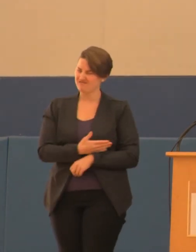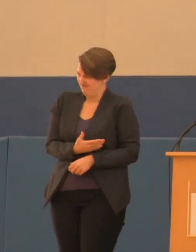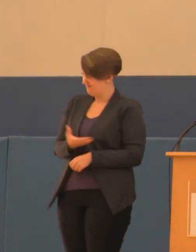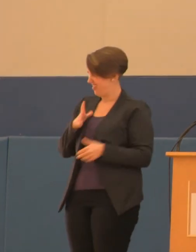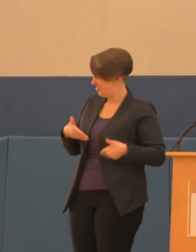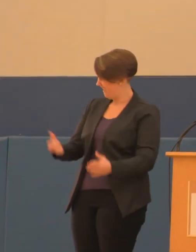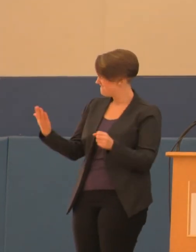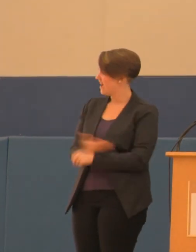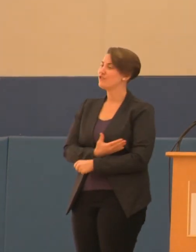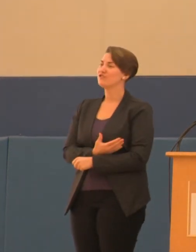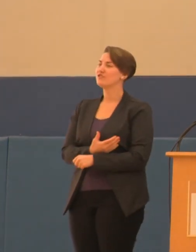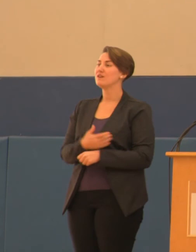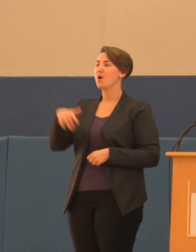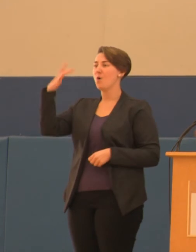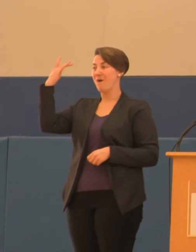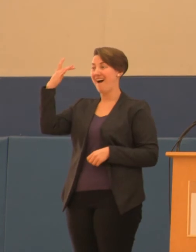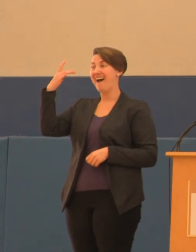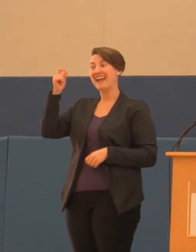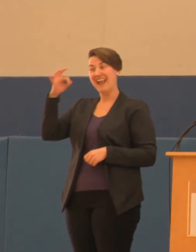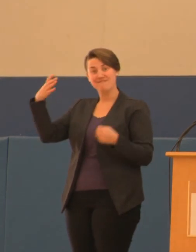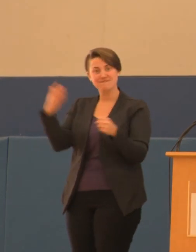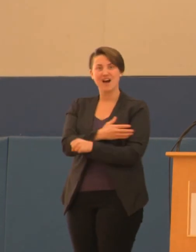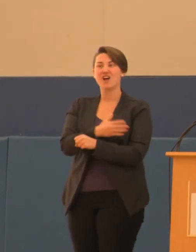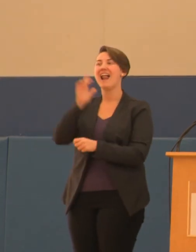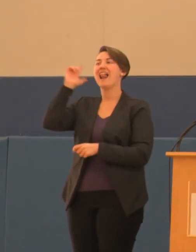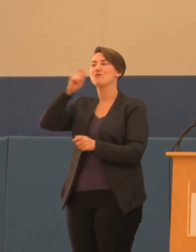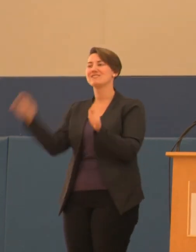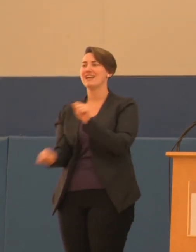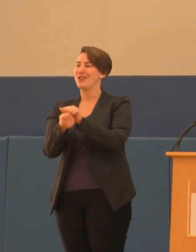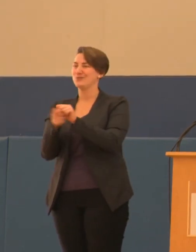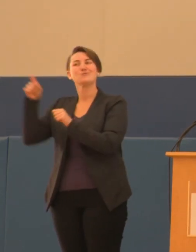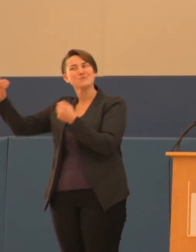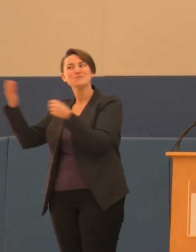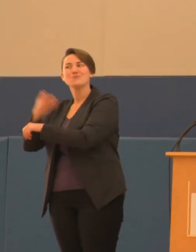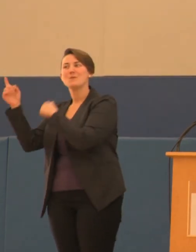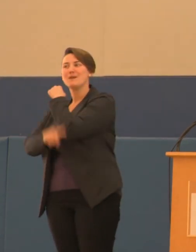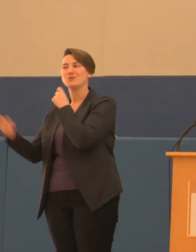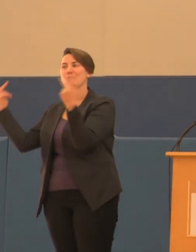you. Because then you get even more damages for the retaliation.